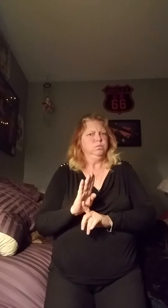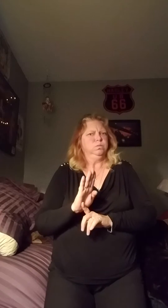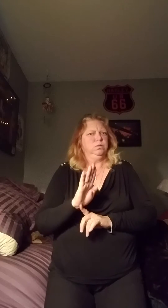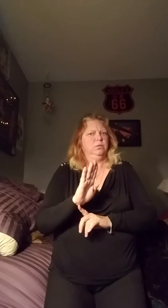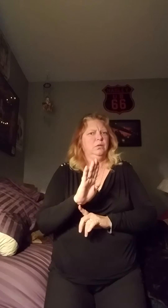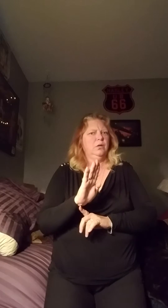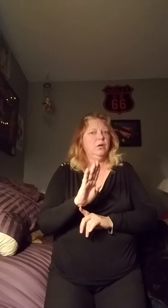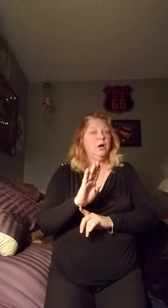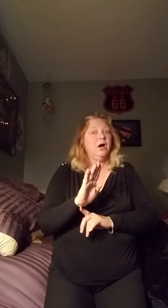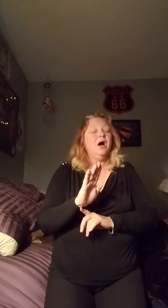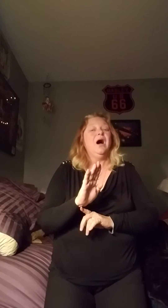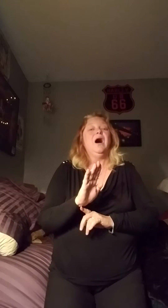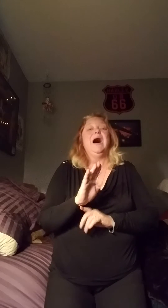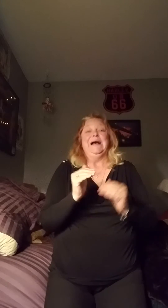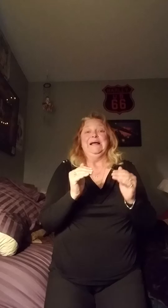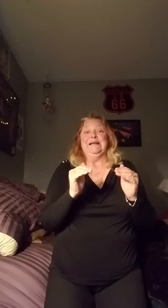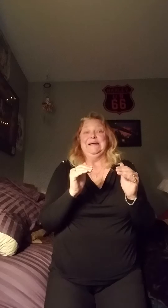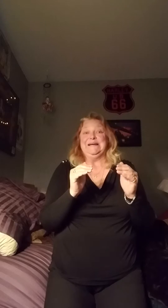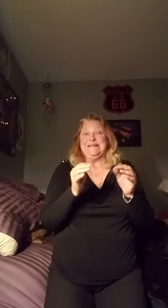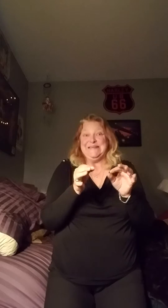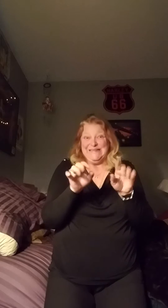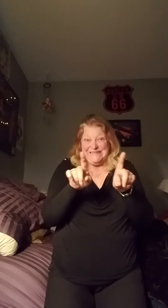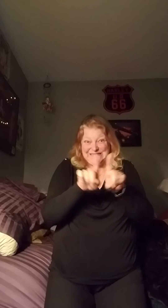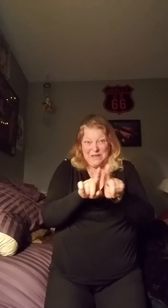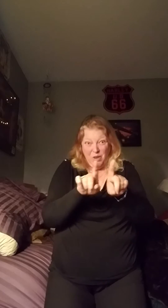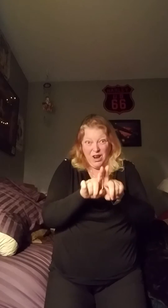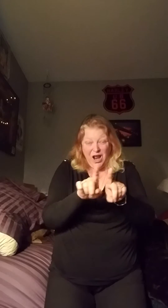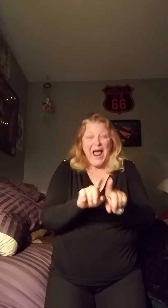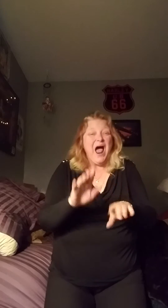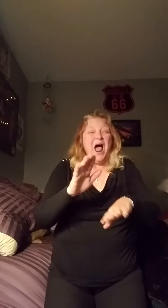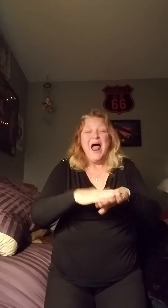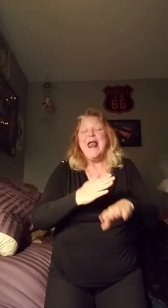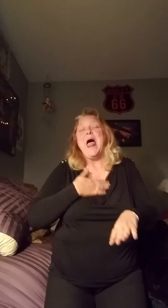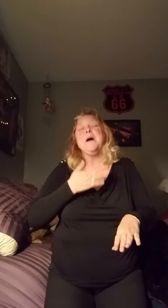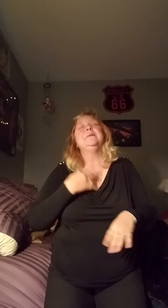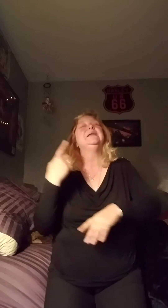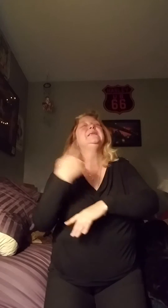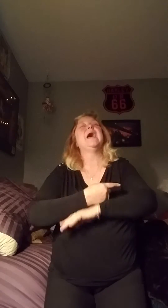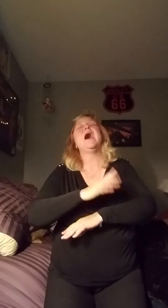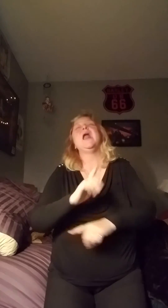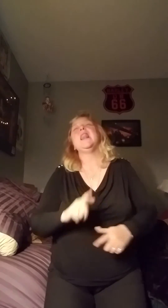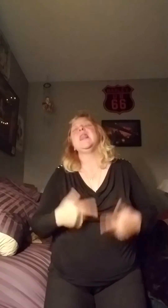Similarly, on the happiest day of your life, odds are the next day you're going to go